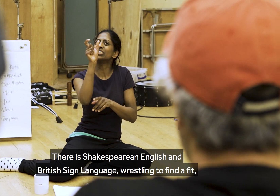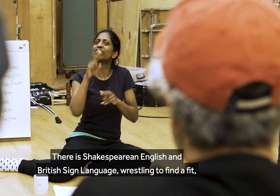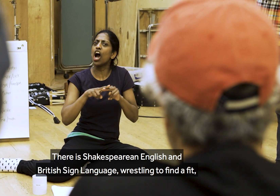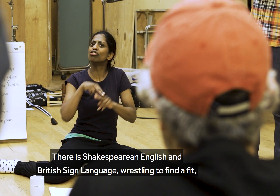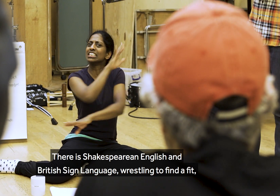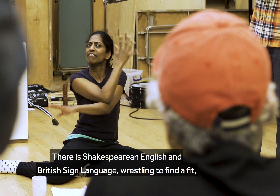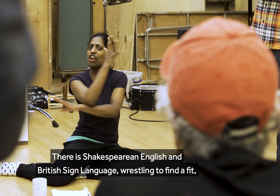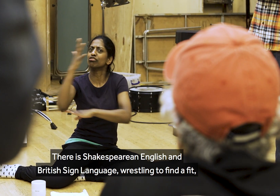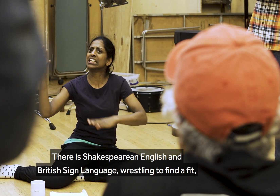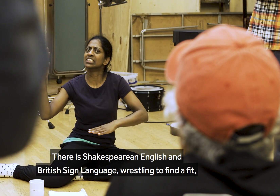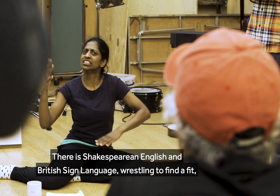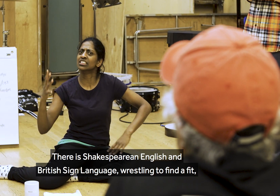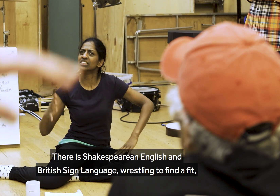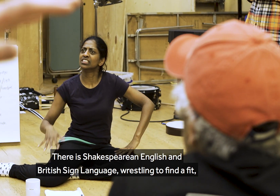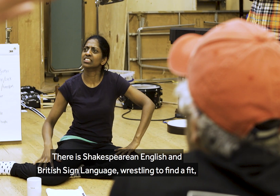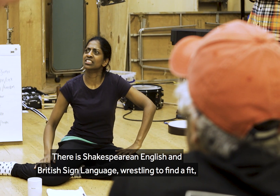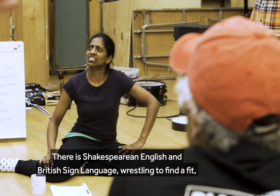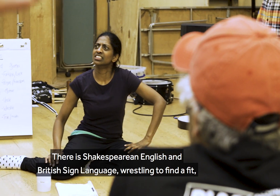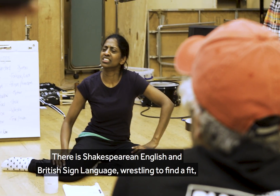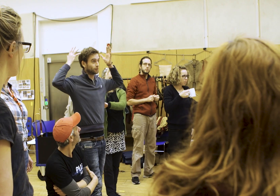Shakespearean English and British Sign Language wrestling to find a fit,